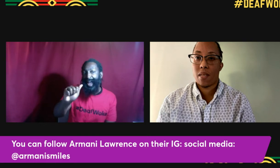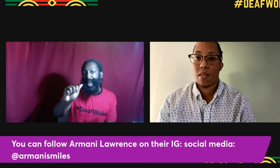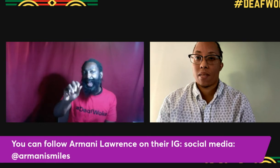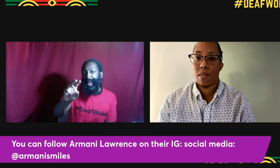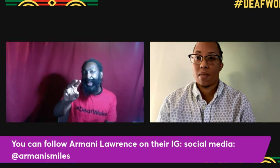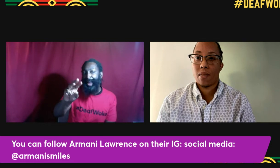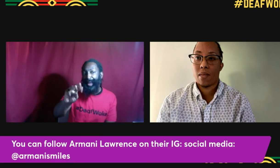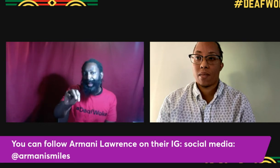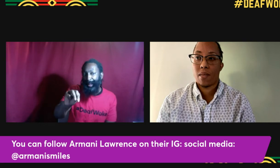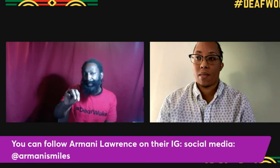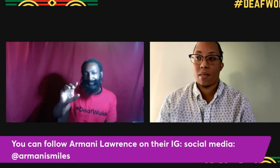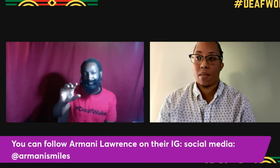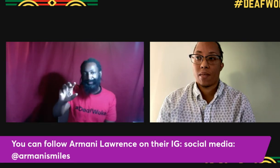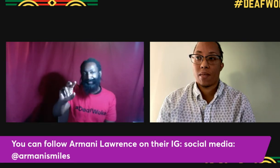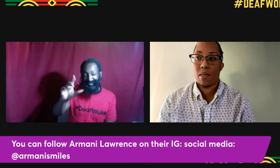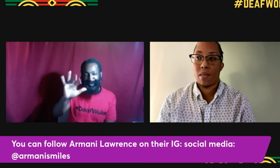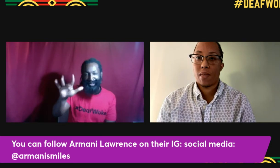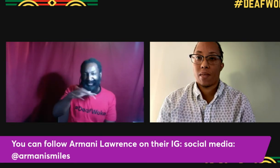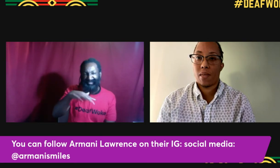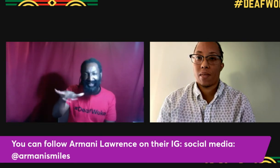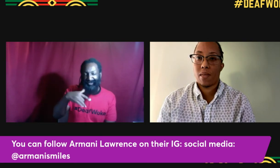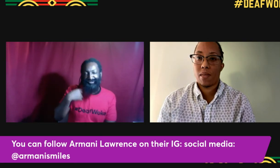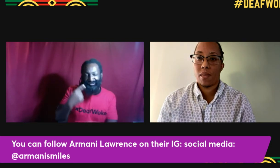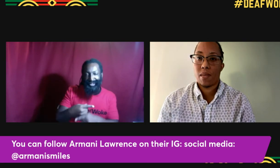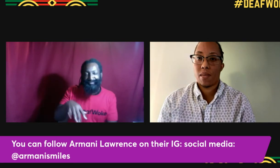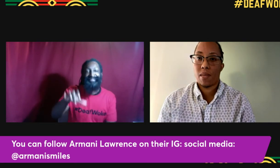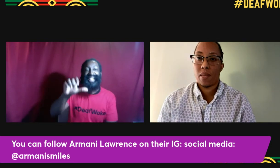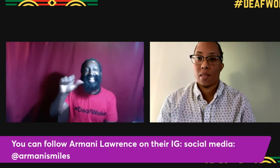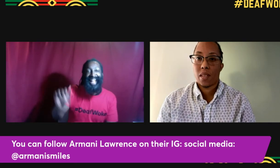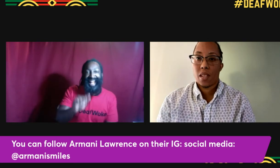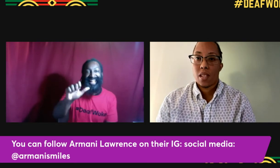Armani's Instagram is at